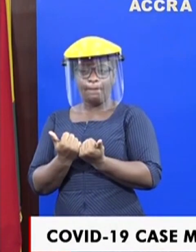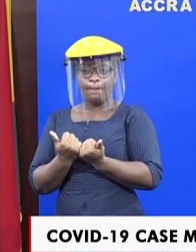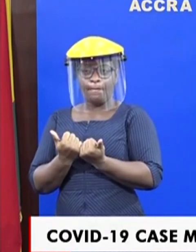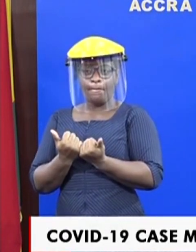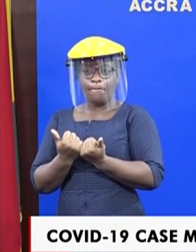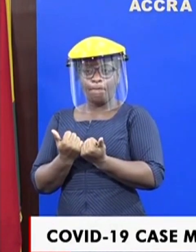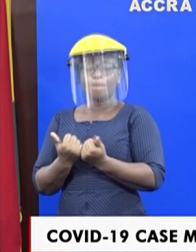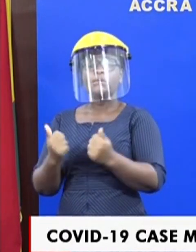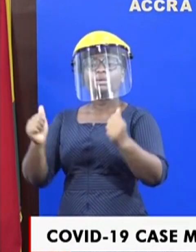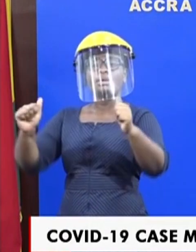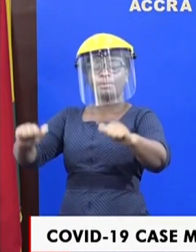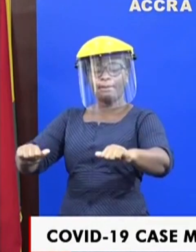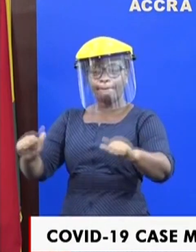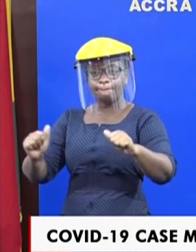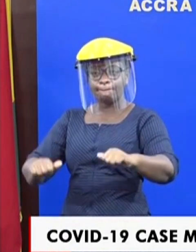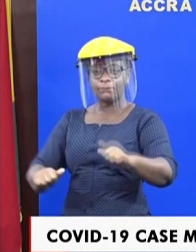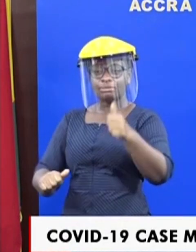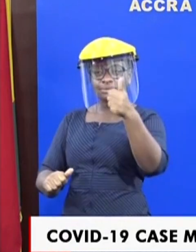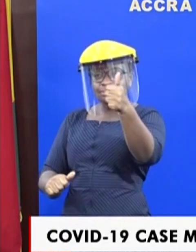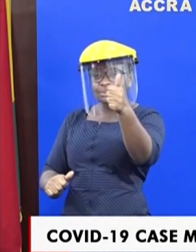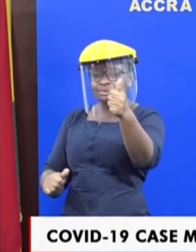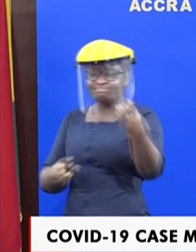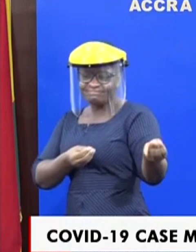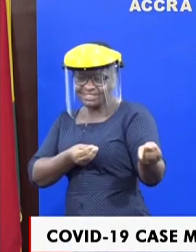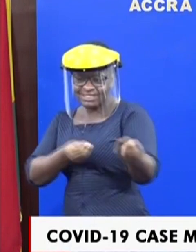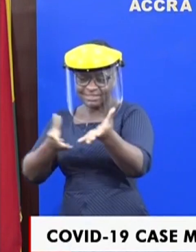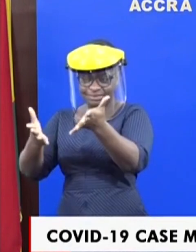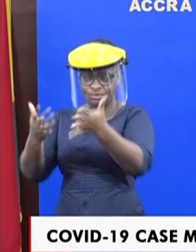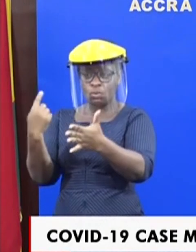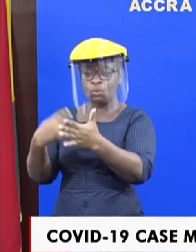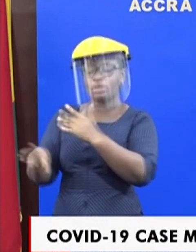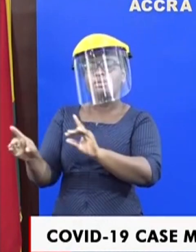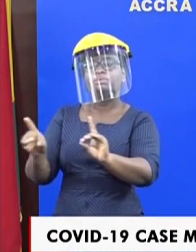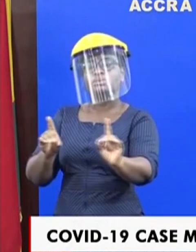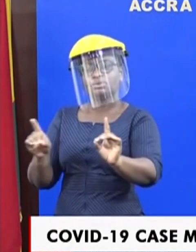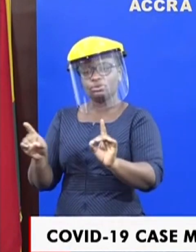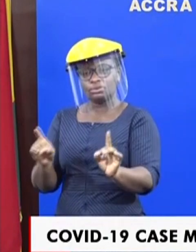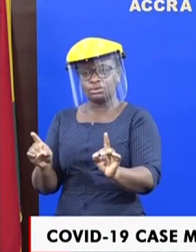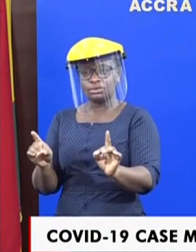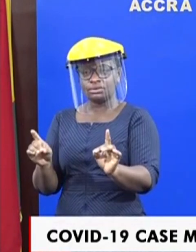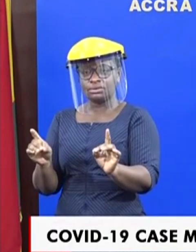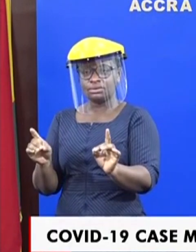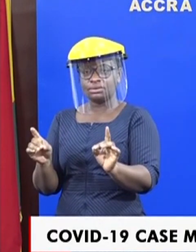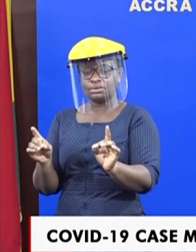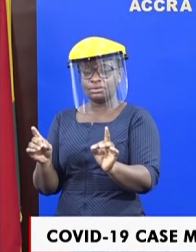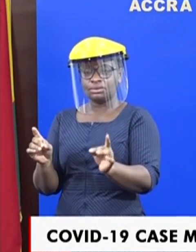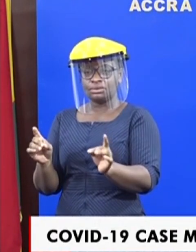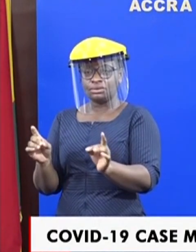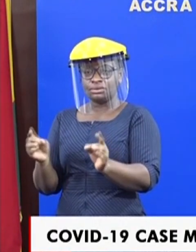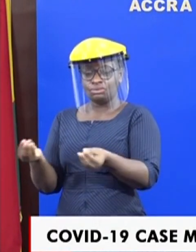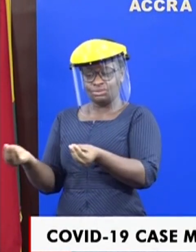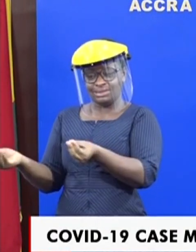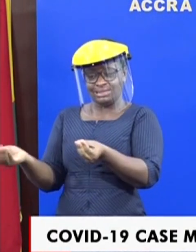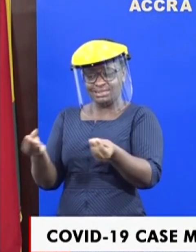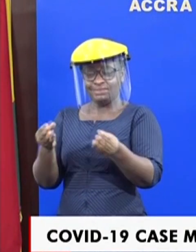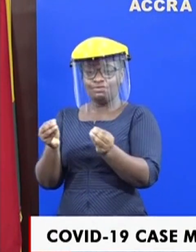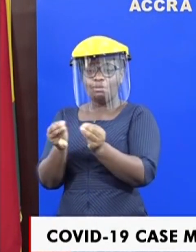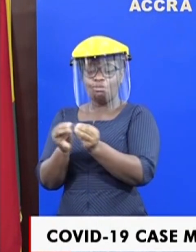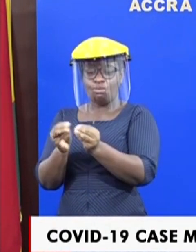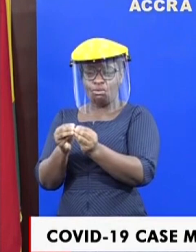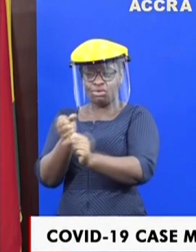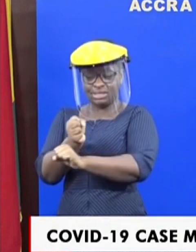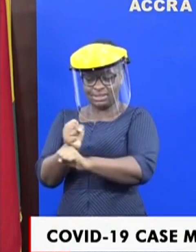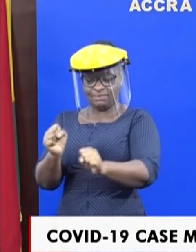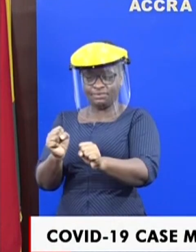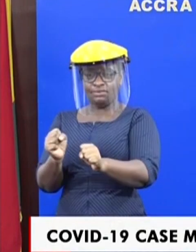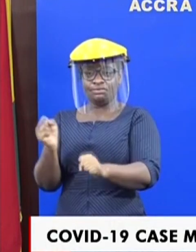are able to then provide you the details of what they will be doing to give life to those assurances that they have